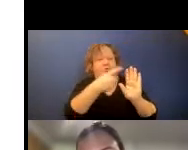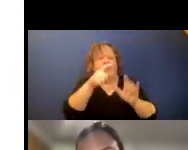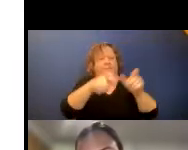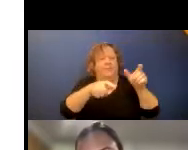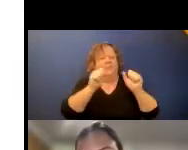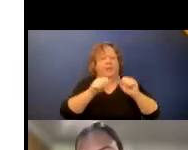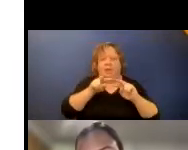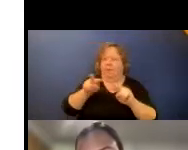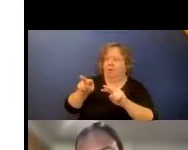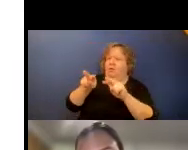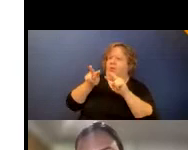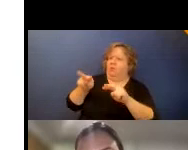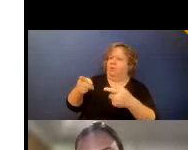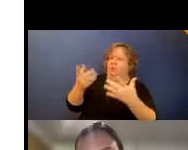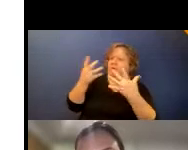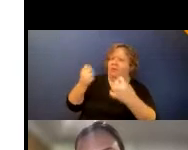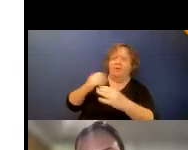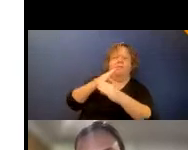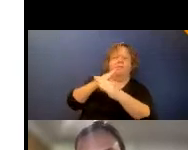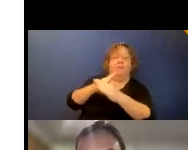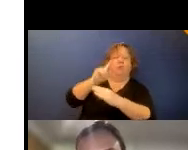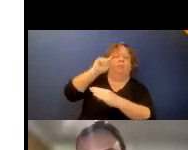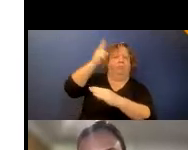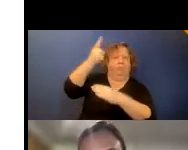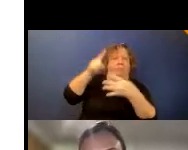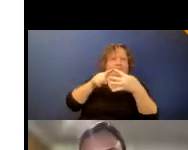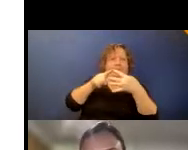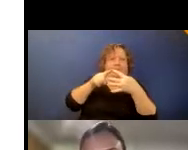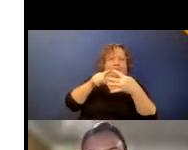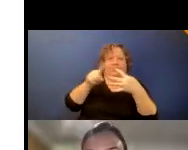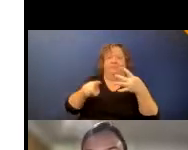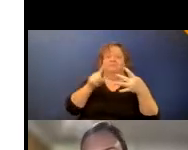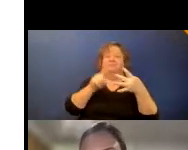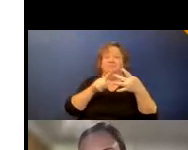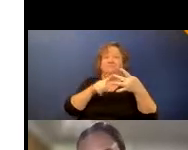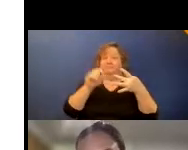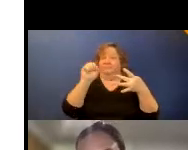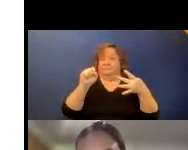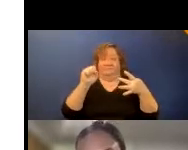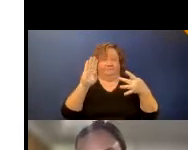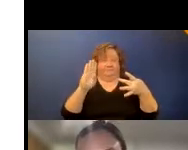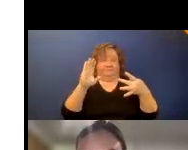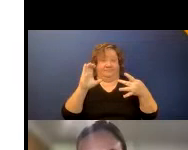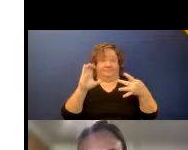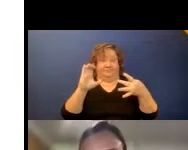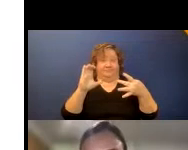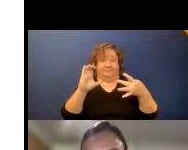through SBC interventions that target service providers. So learning about how this has been